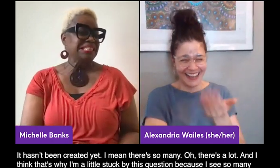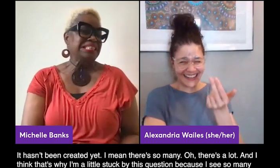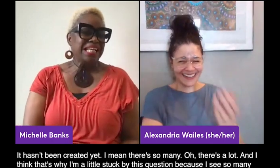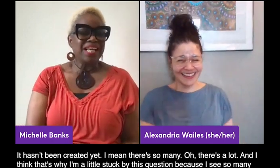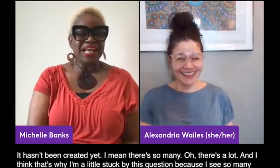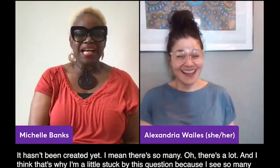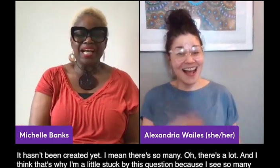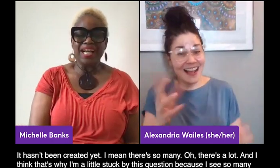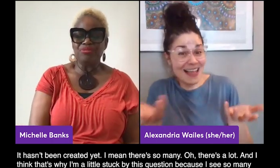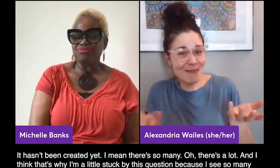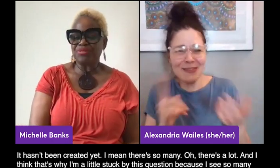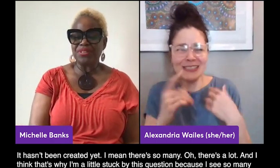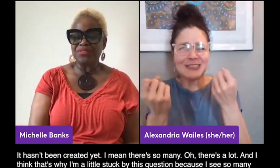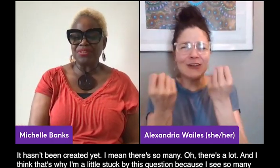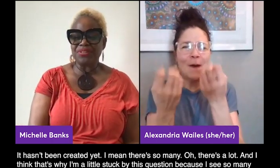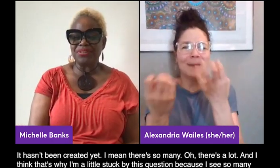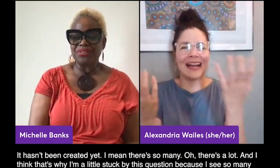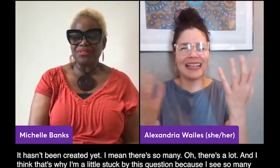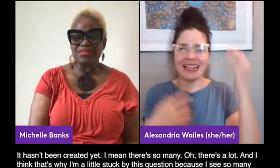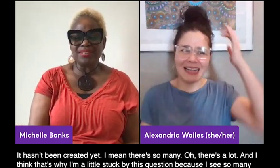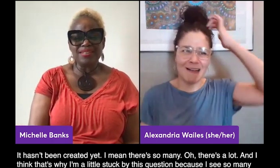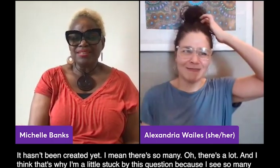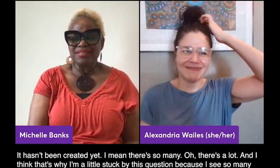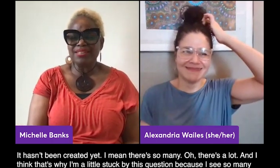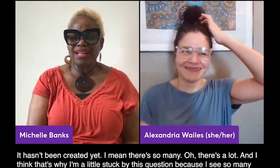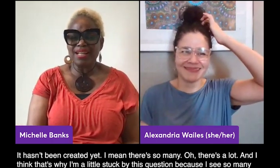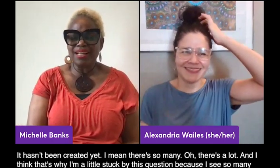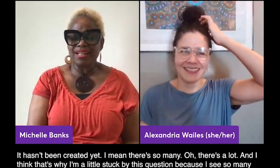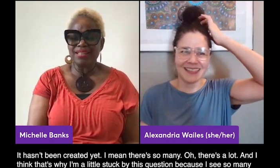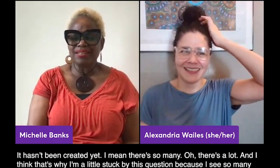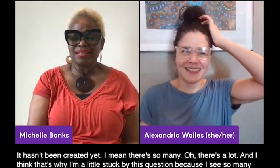I mean, there's so many.